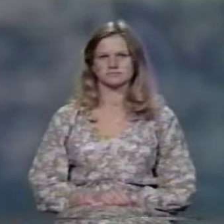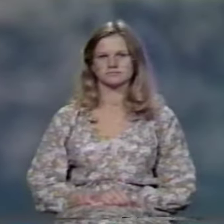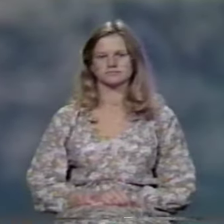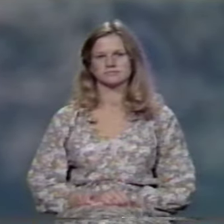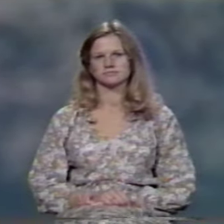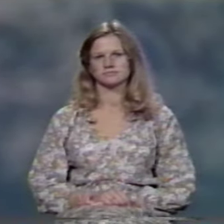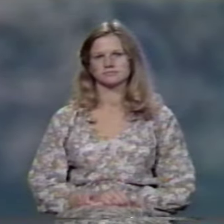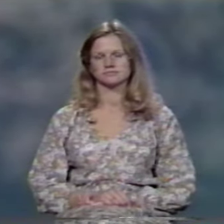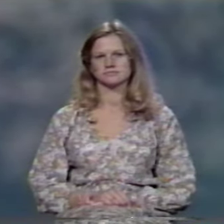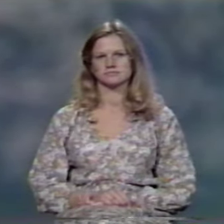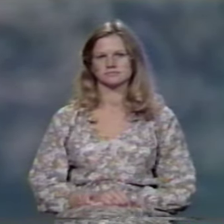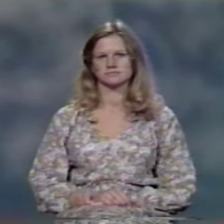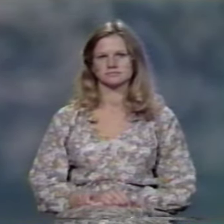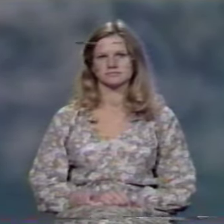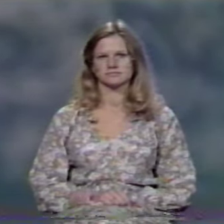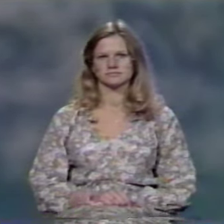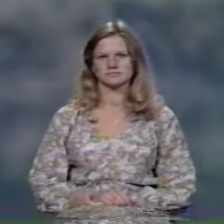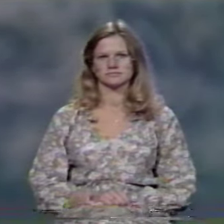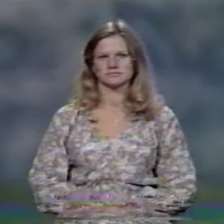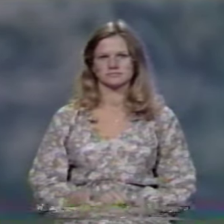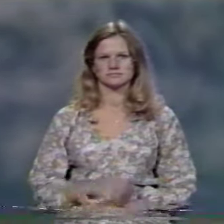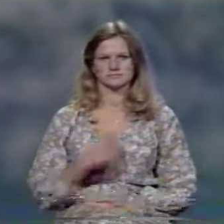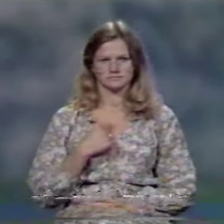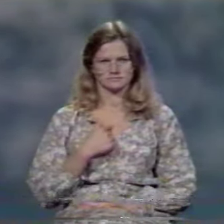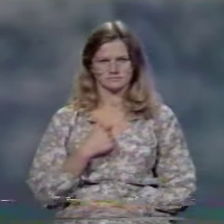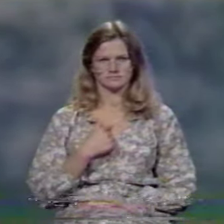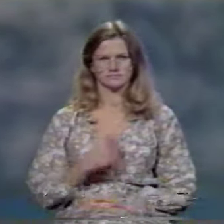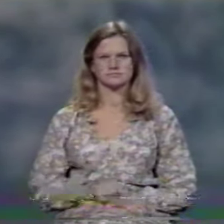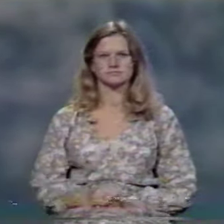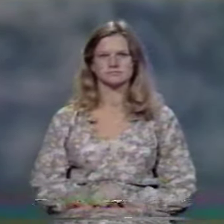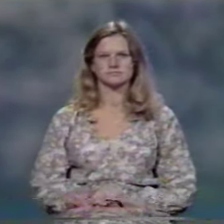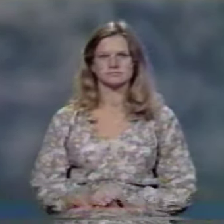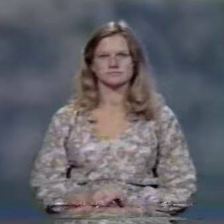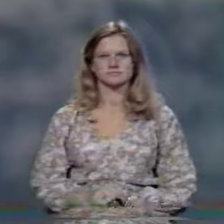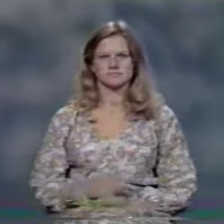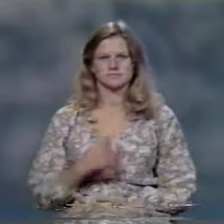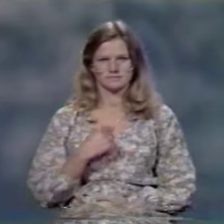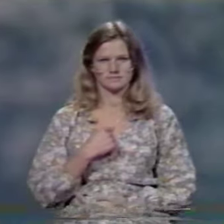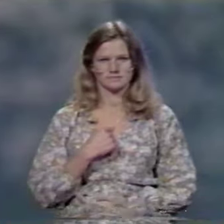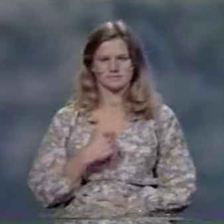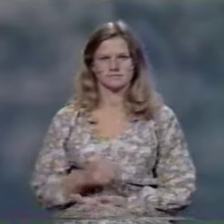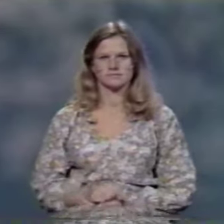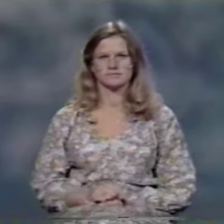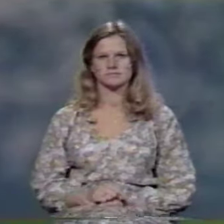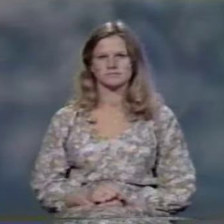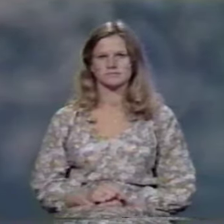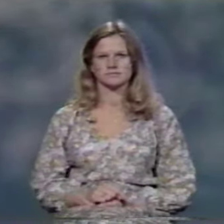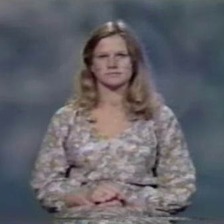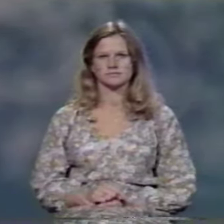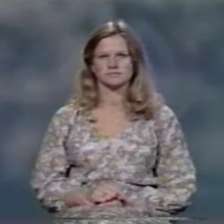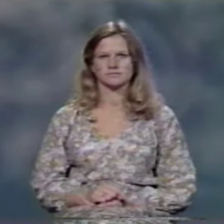refer to yourself, use this sign meaning I or me. I or me. Here is the sign